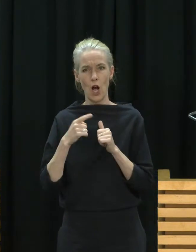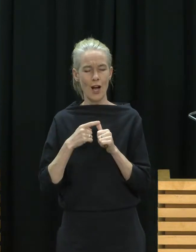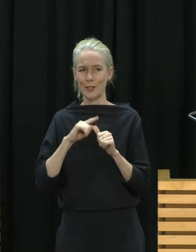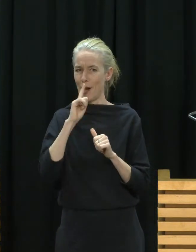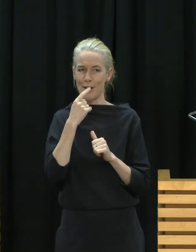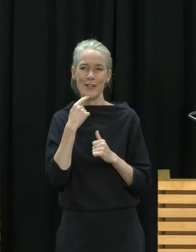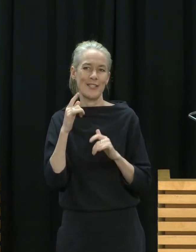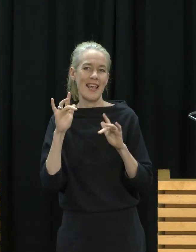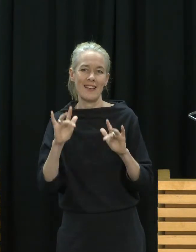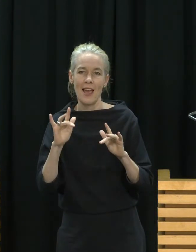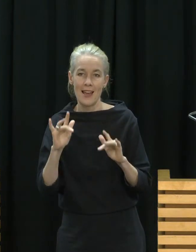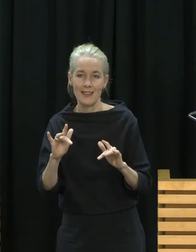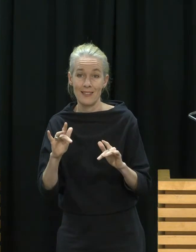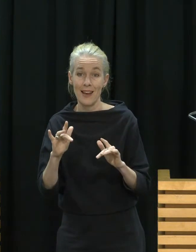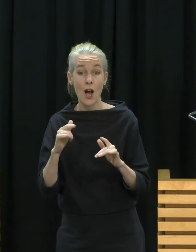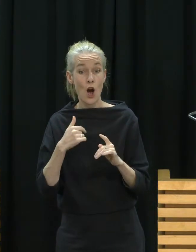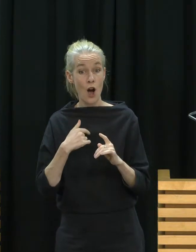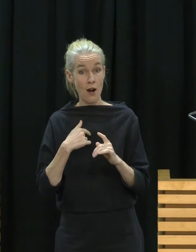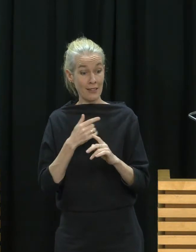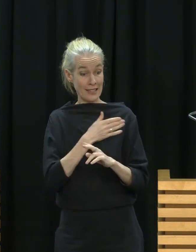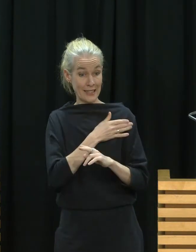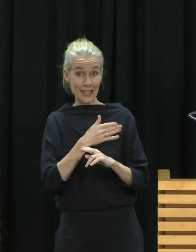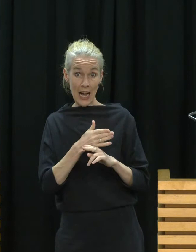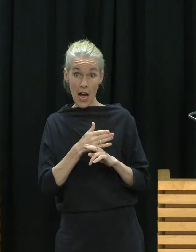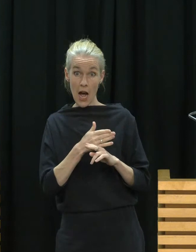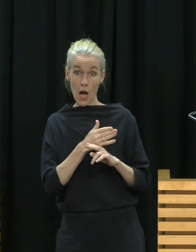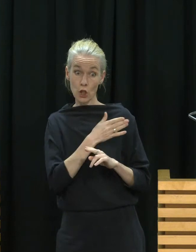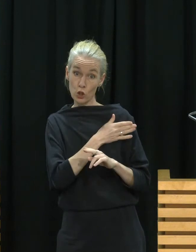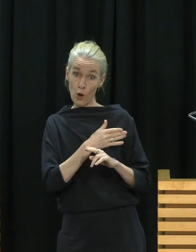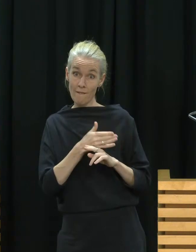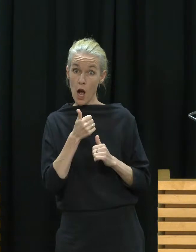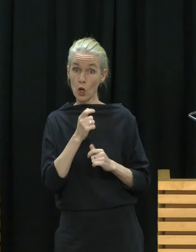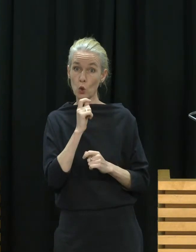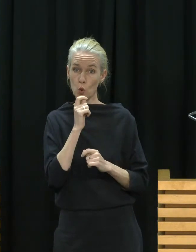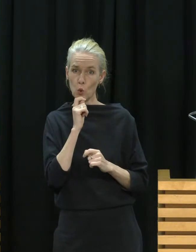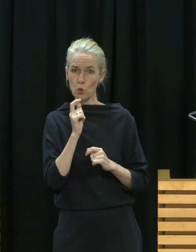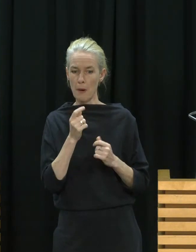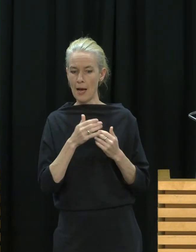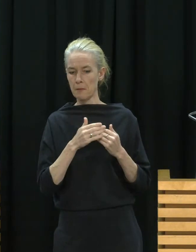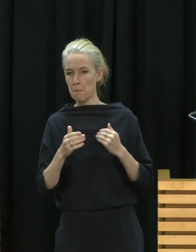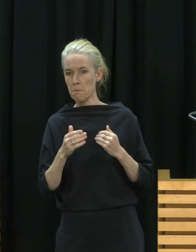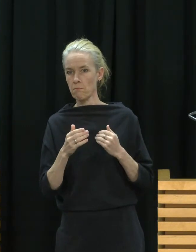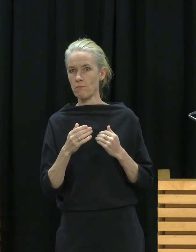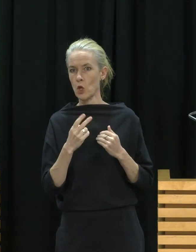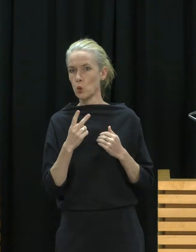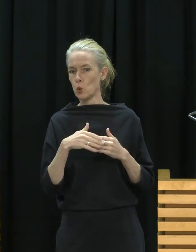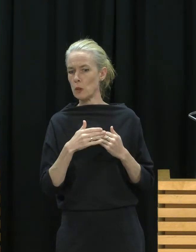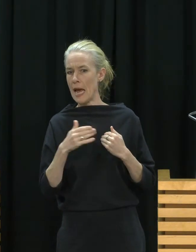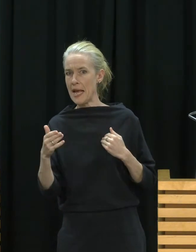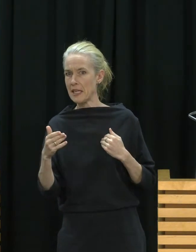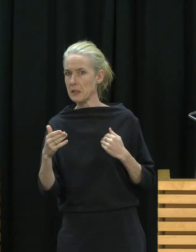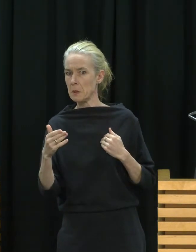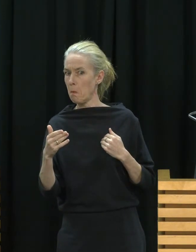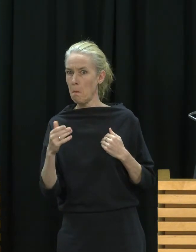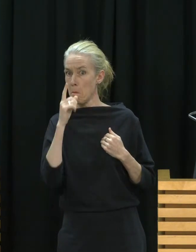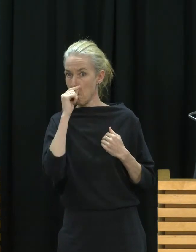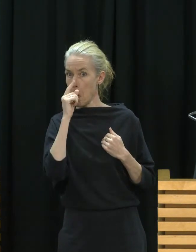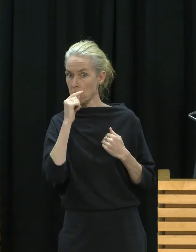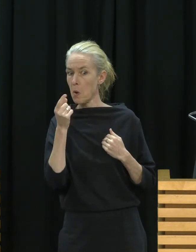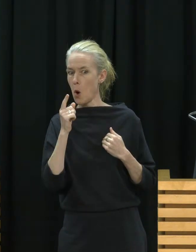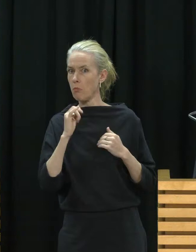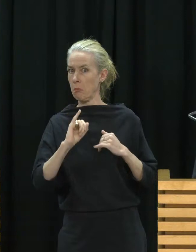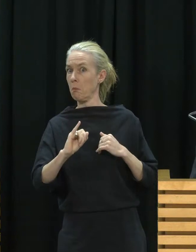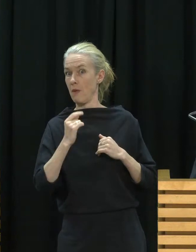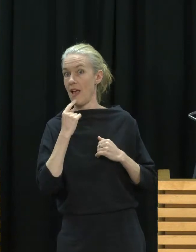are encouraging, but I'm not going to preempt what might happen in the next sort of 48 hours or so. We are certainly still in that period where